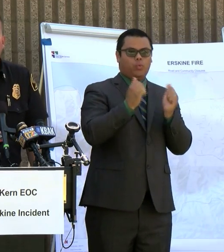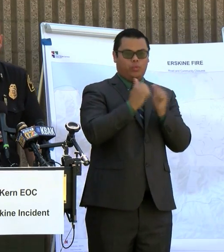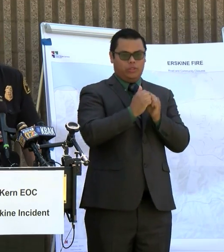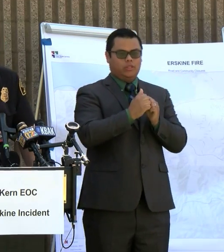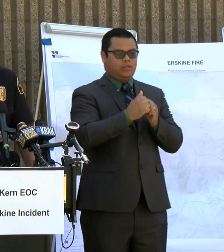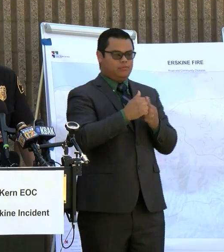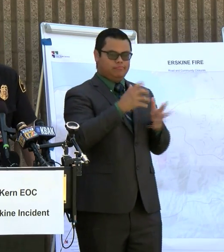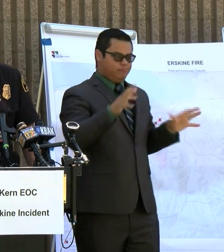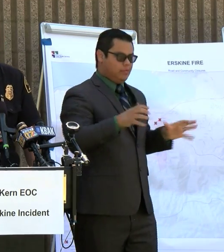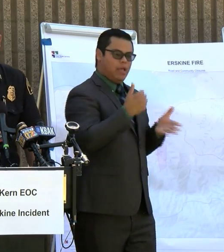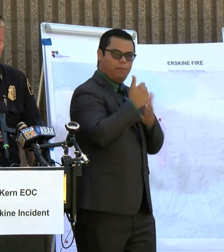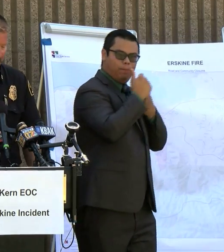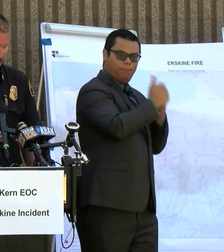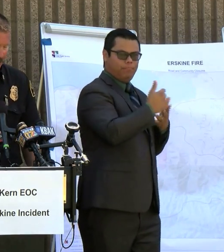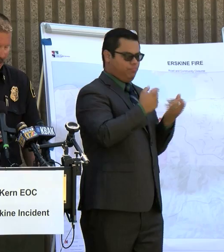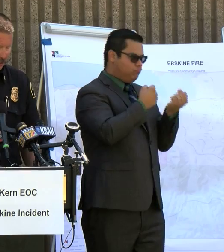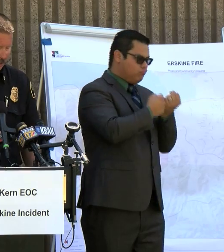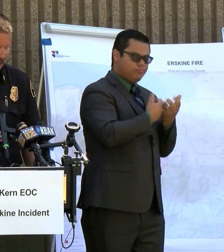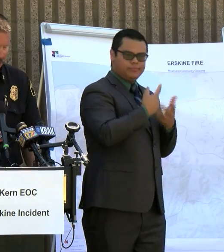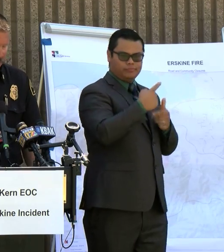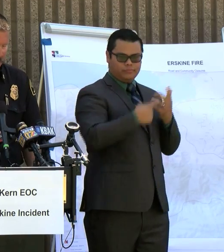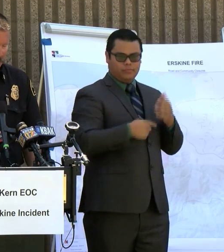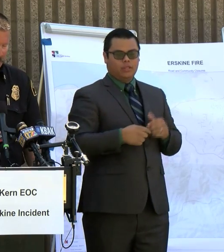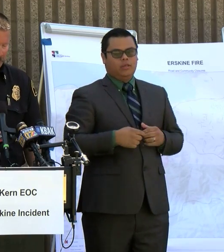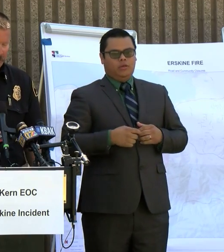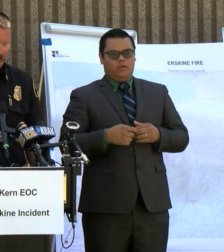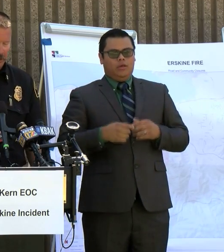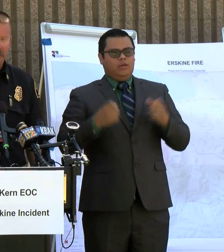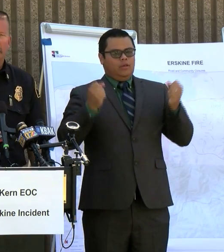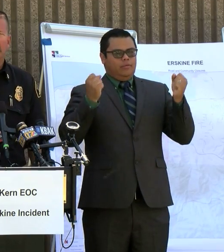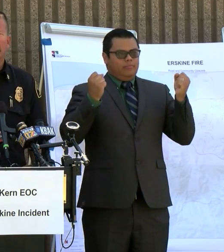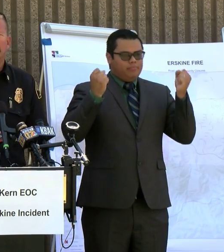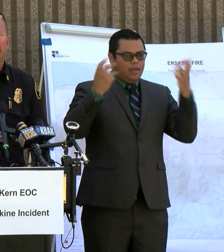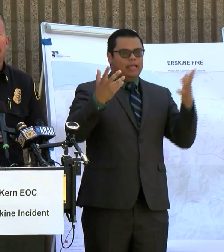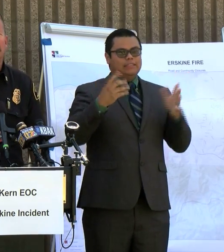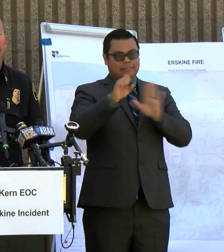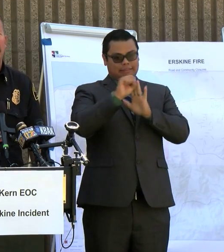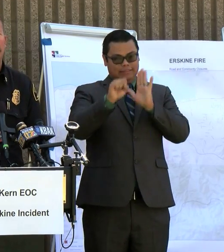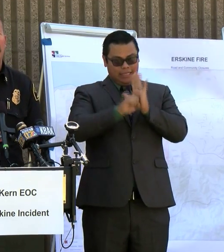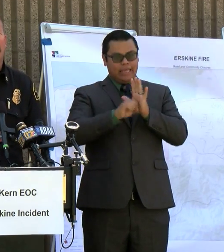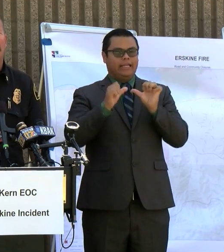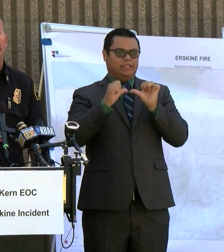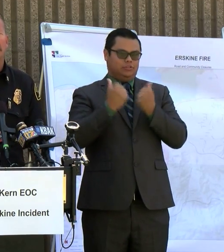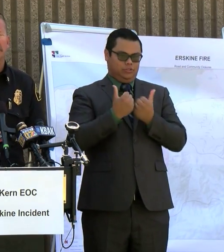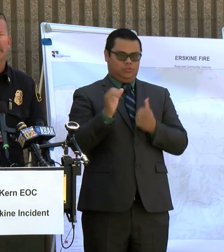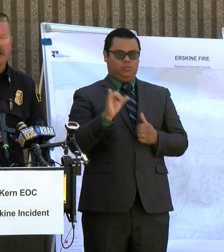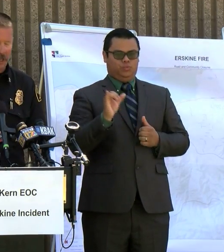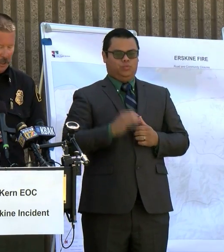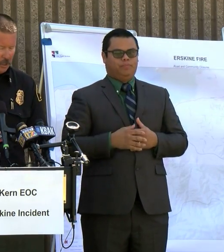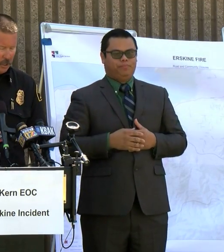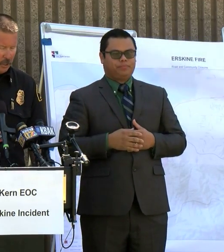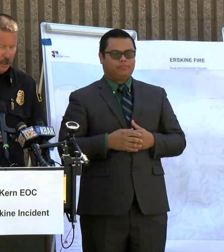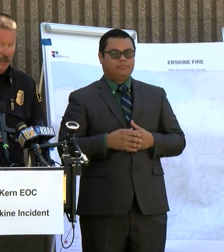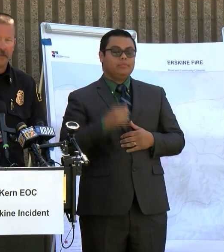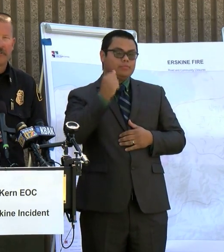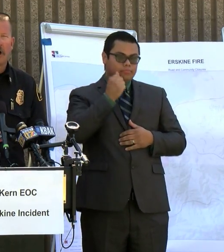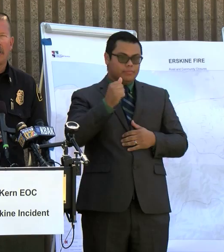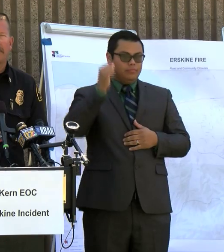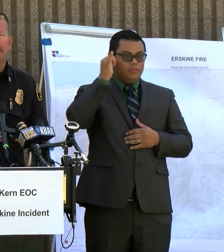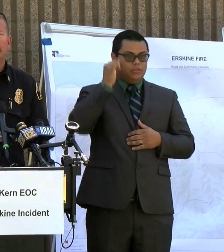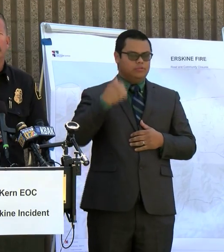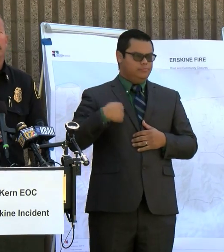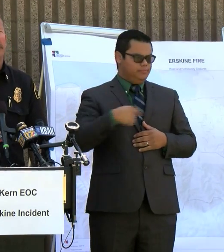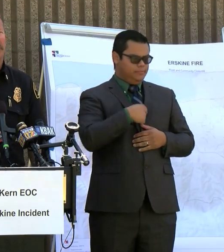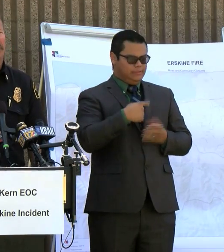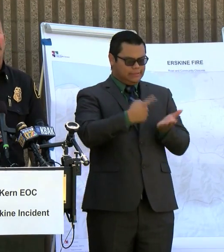efforts, and there's a lot of state agencies. Just some of the discussions that we had yesterday